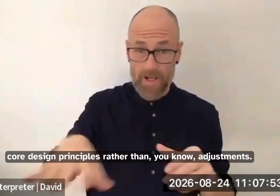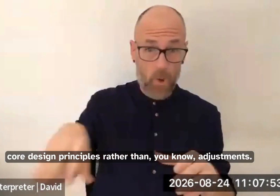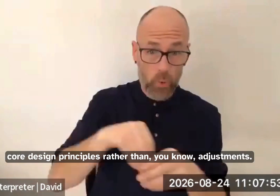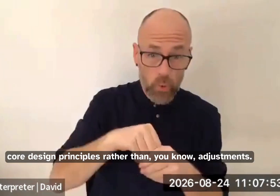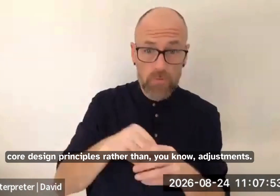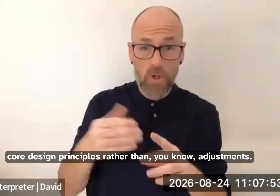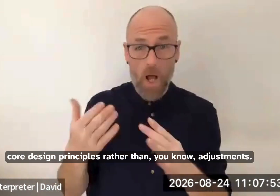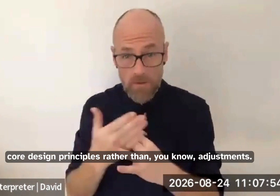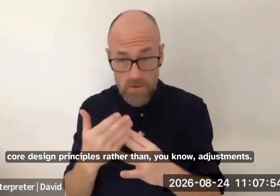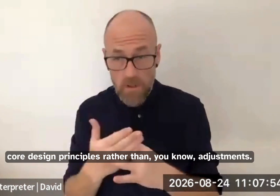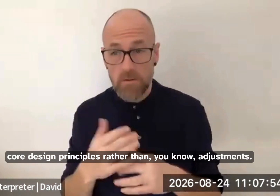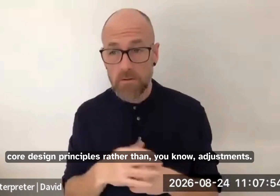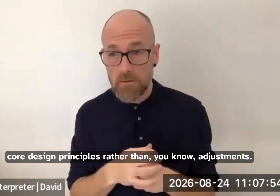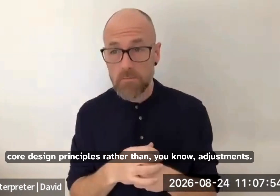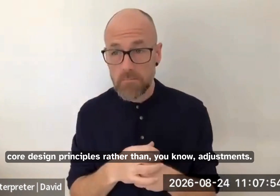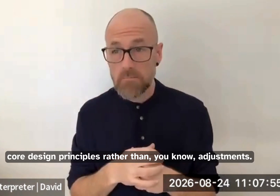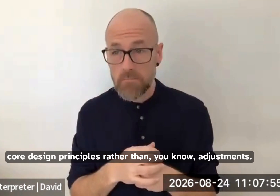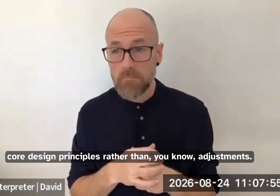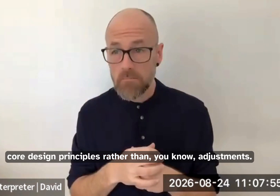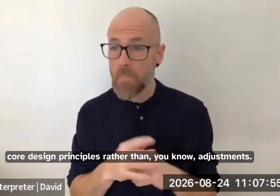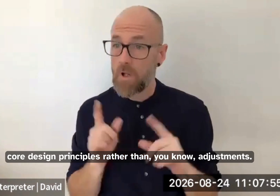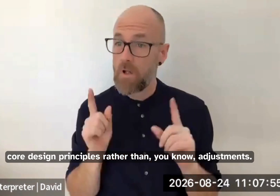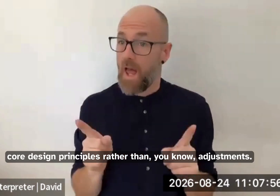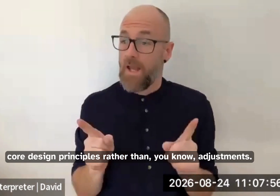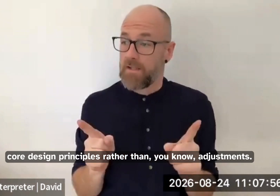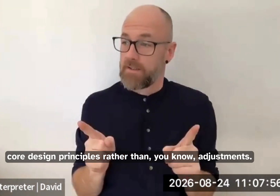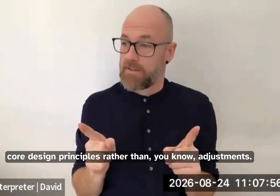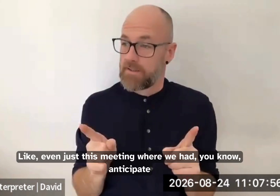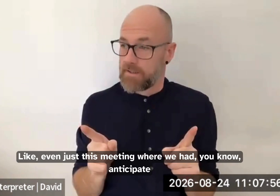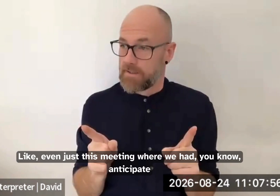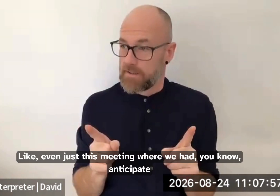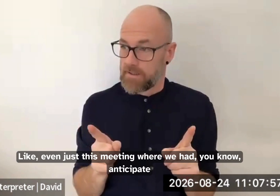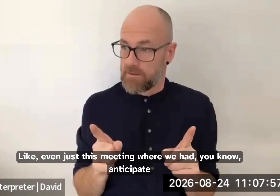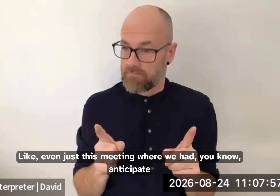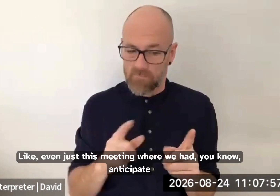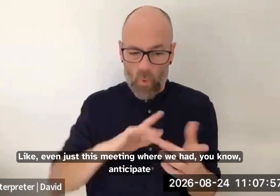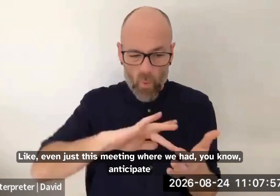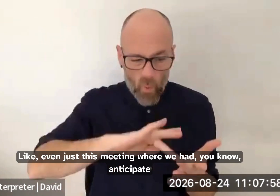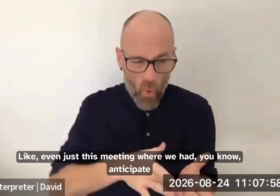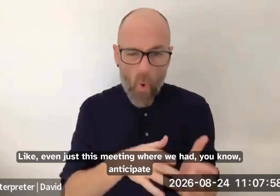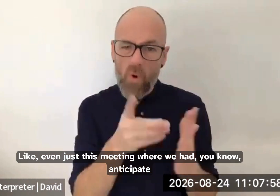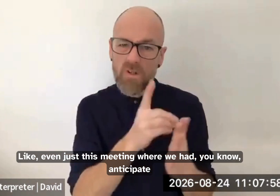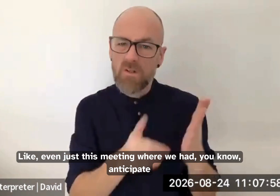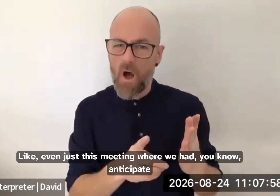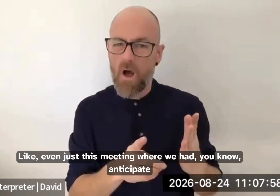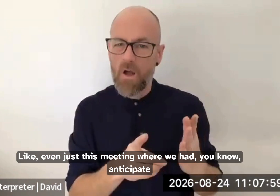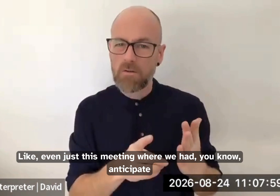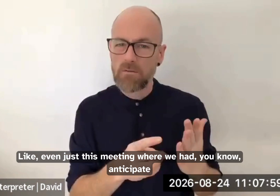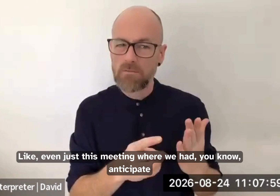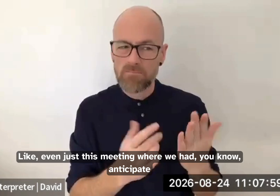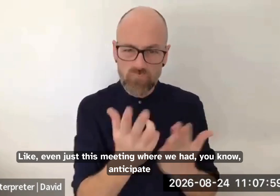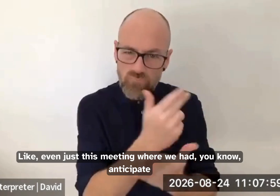design principles rather than adjustments. Like even just this meeting where we had